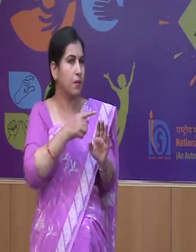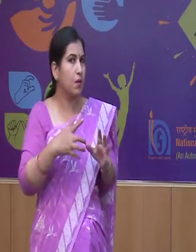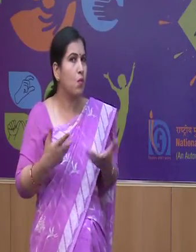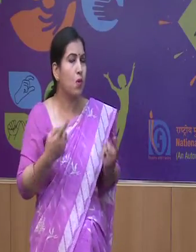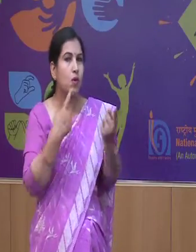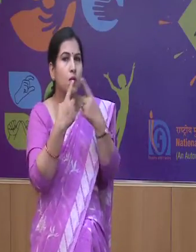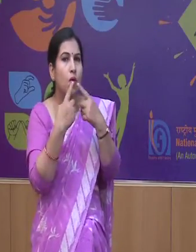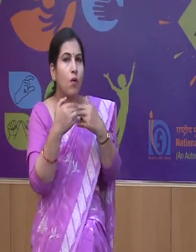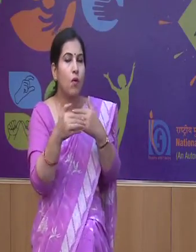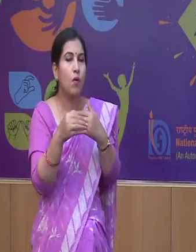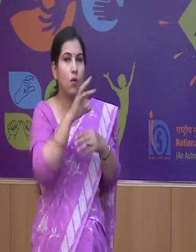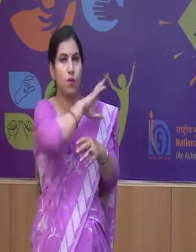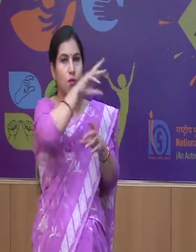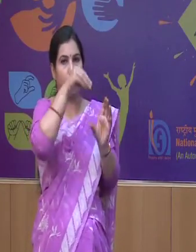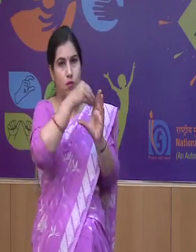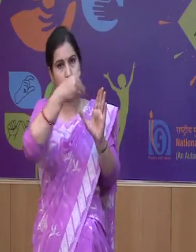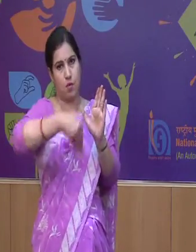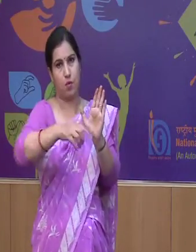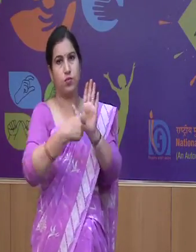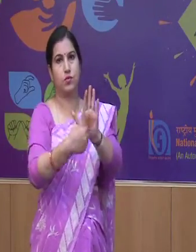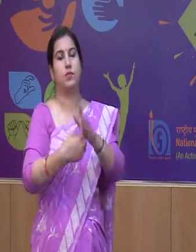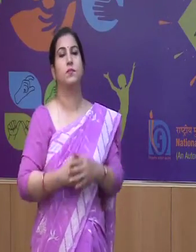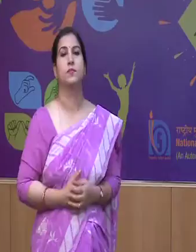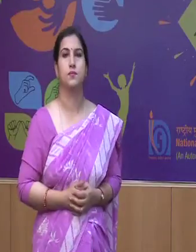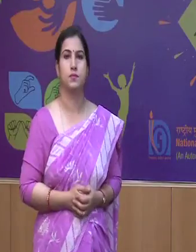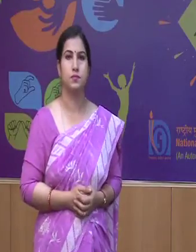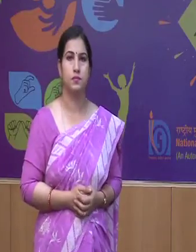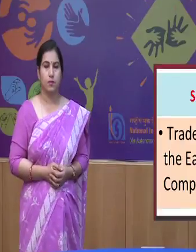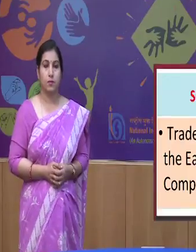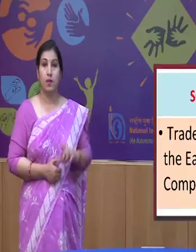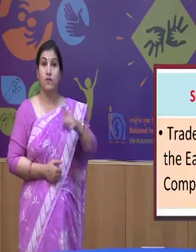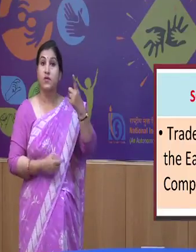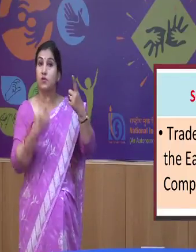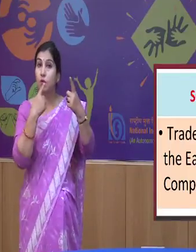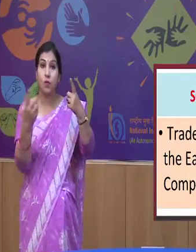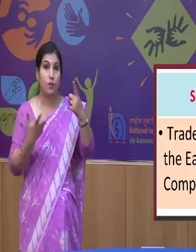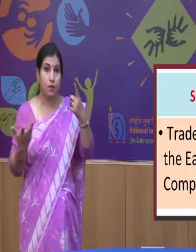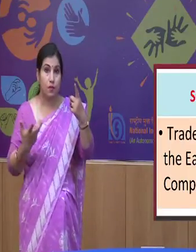at what we have learned in this video. First, we understood